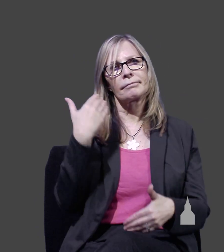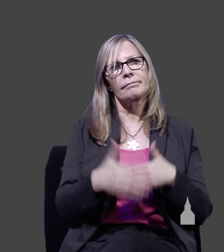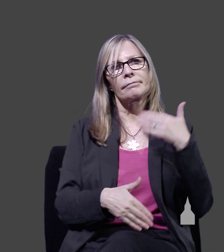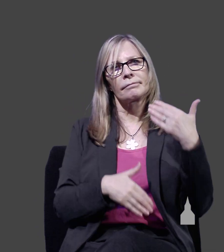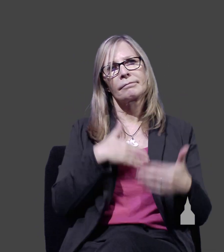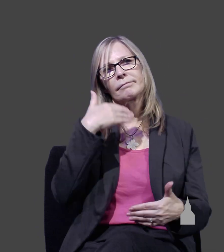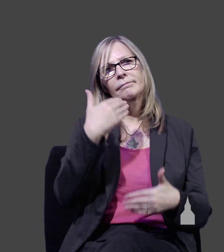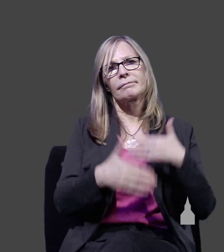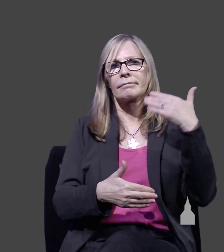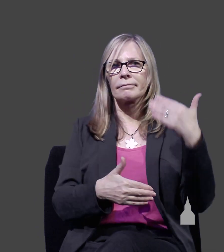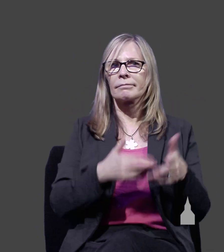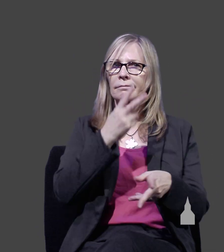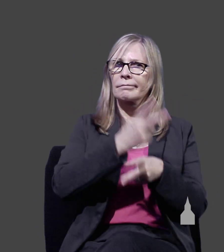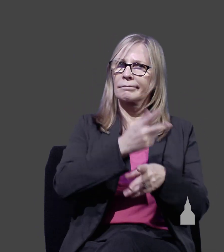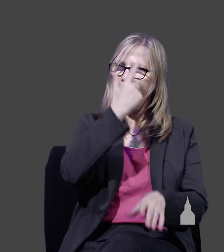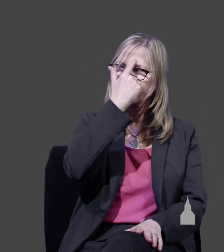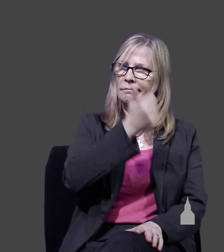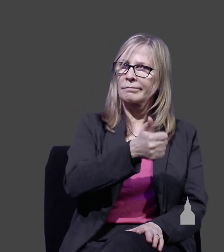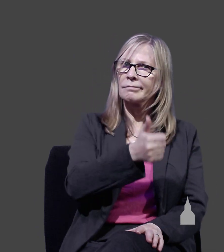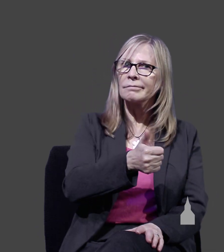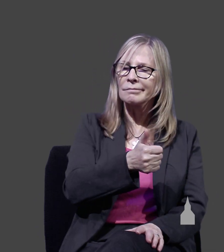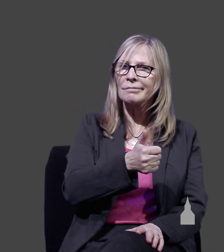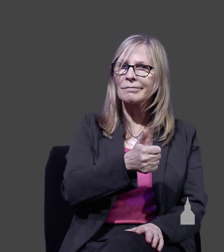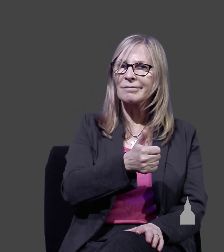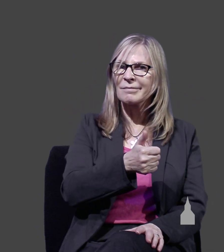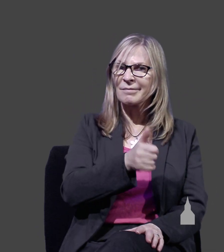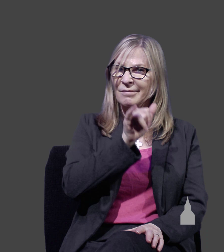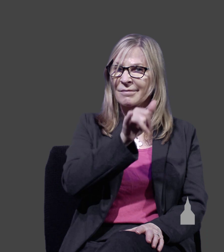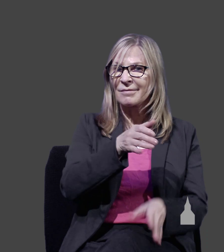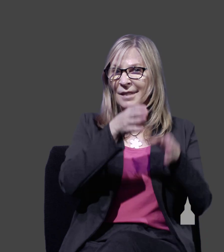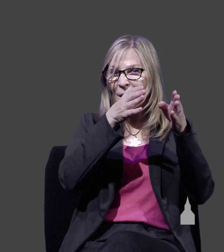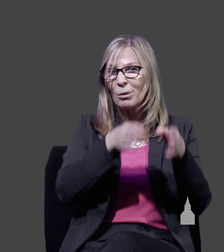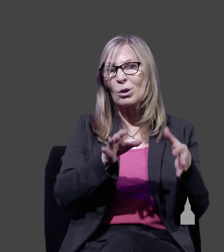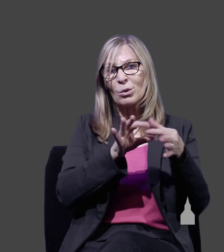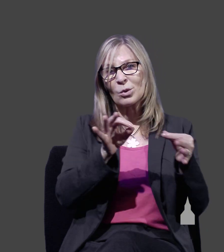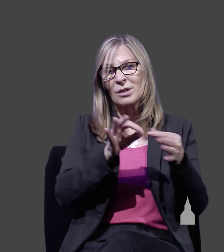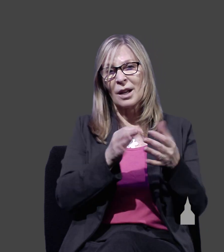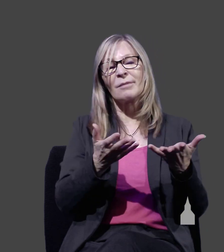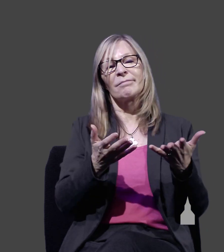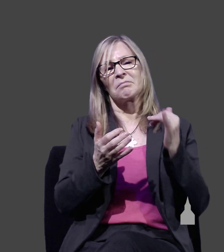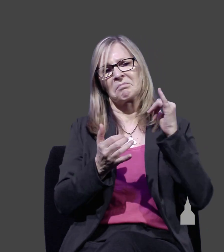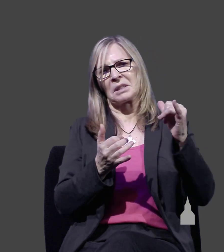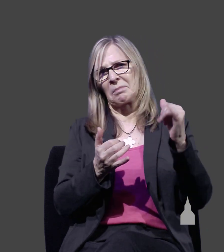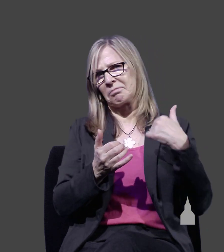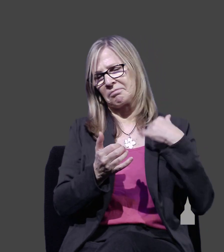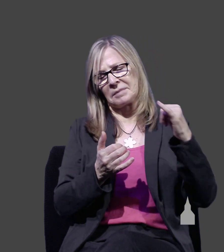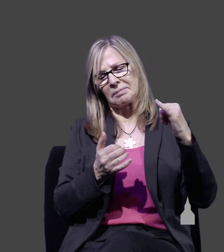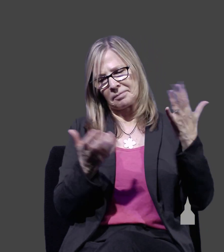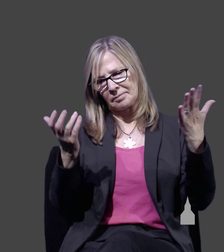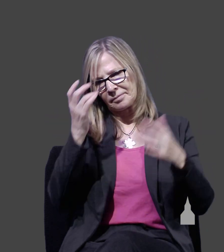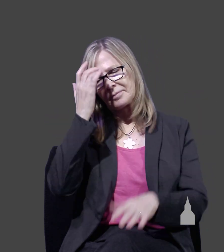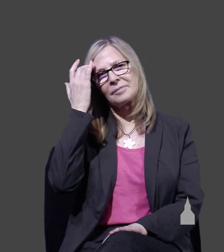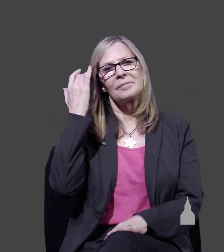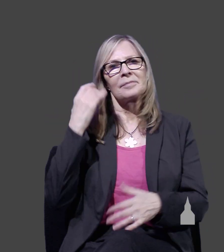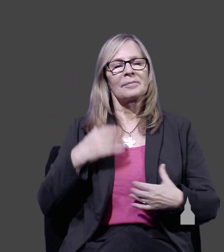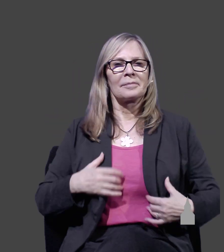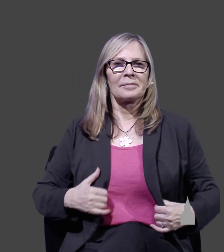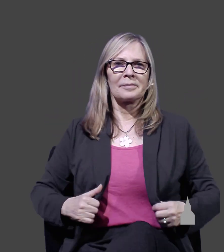angling for advantage, looking out for number one? In other words, another person where they would say, well, they're just like me.